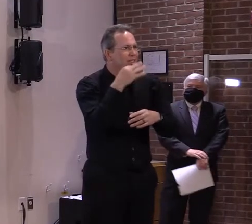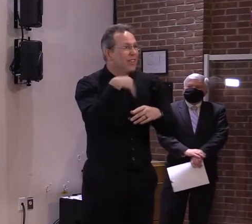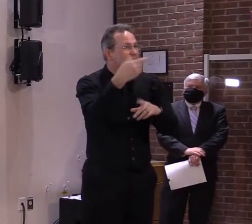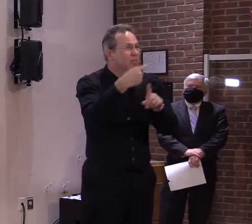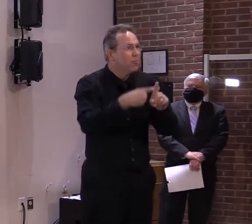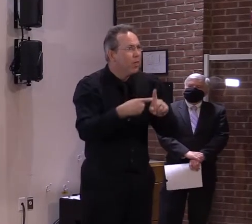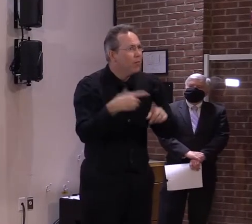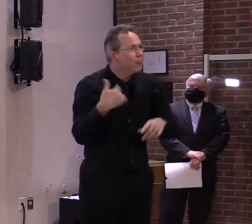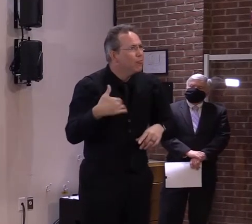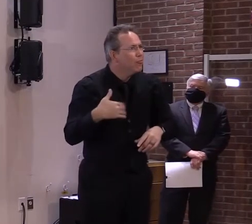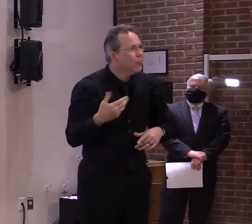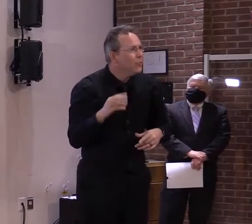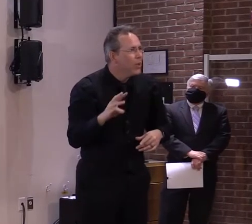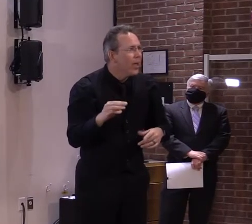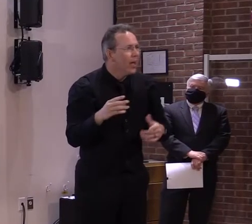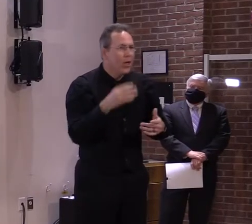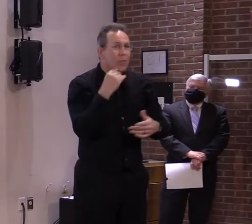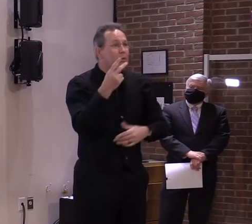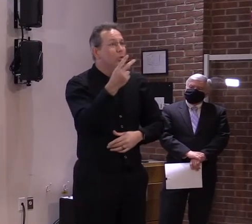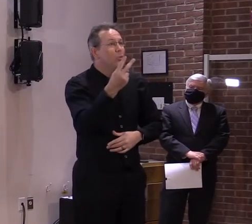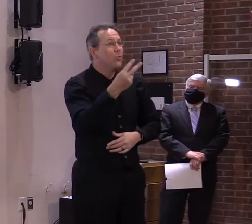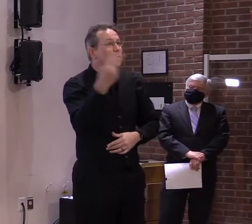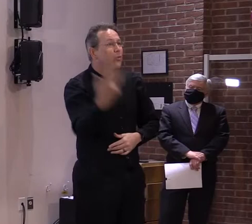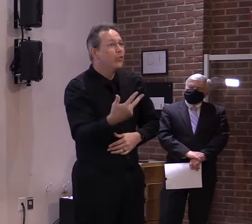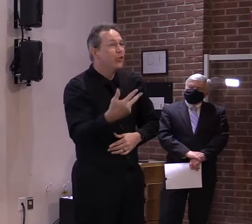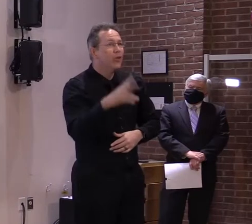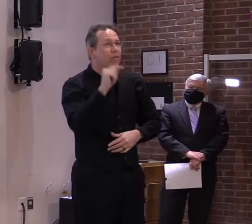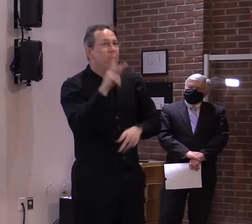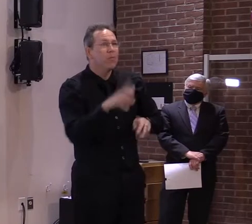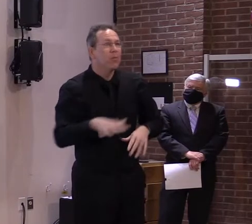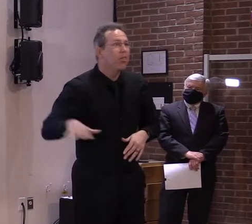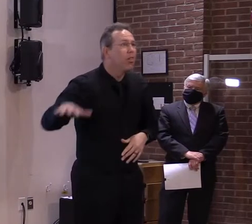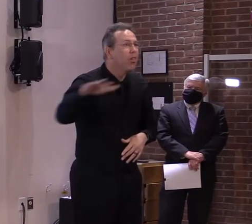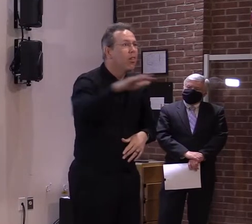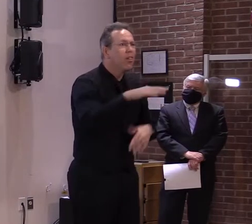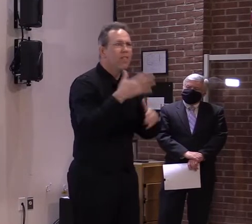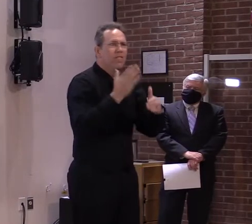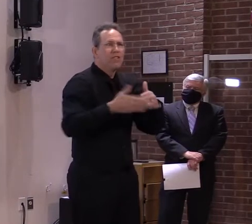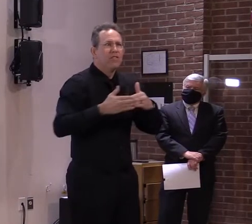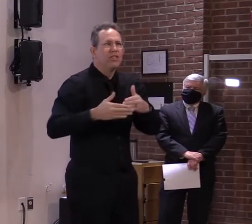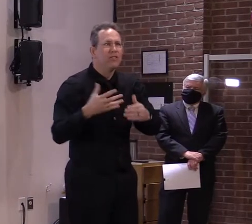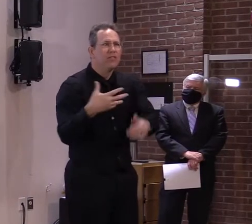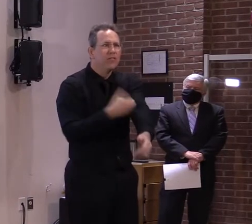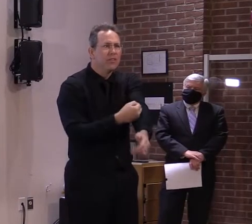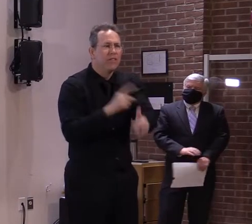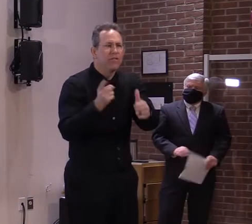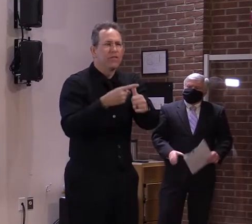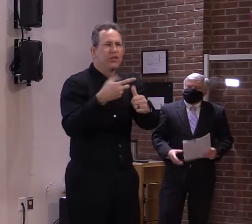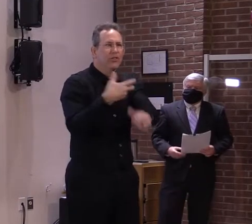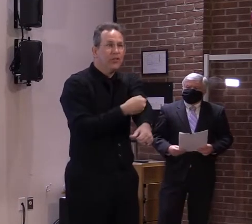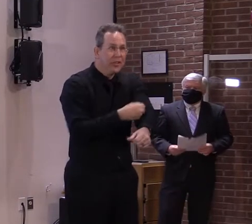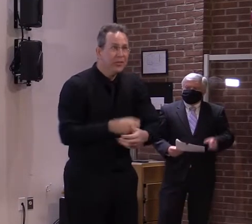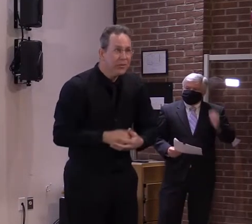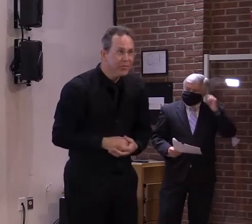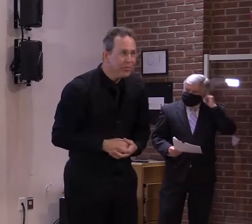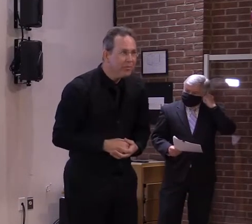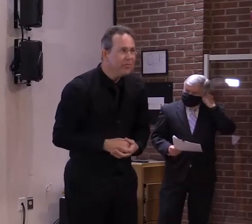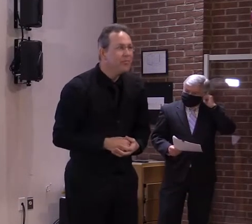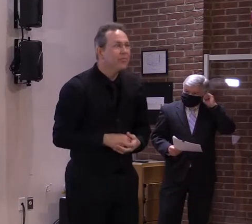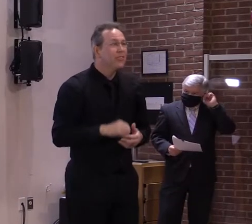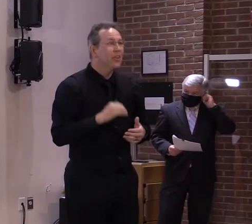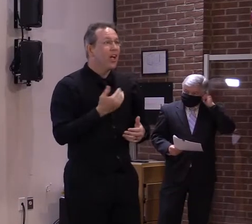of the population vaccinated. And with that level of vaccination, our team believes that we'll be able to